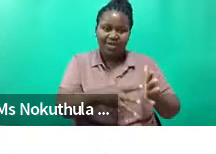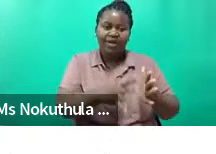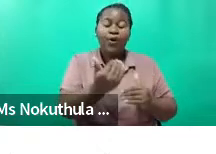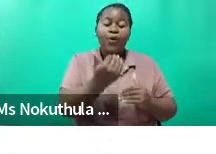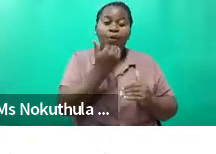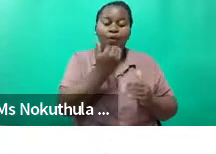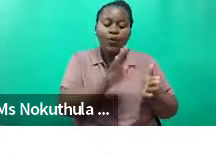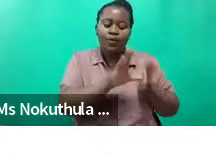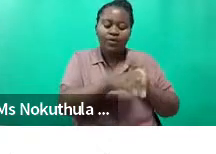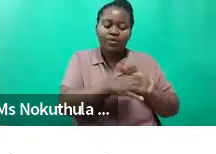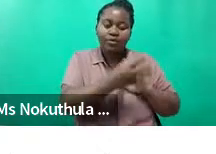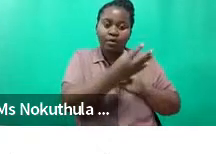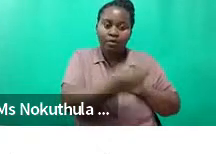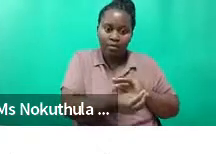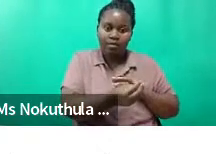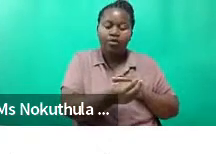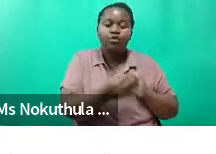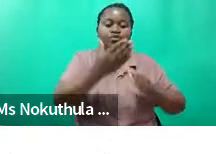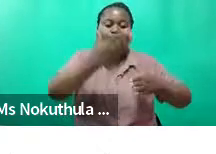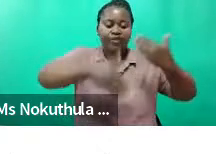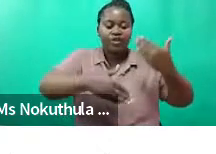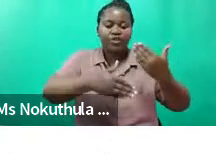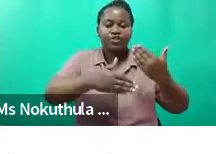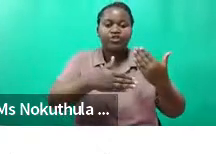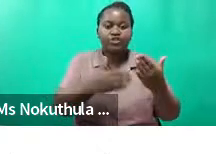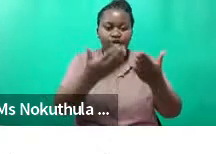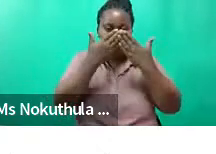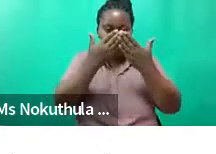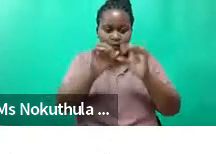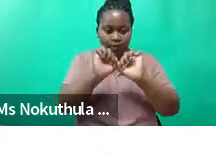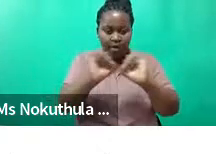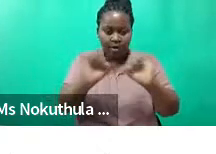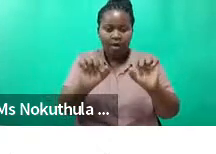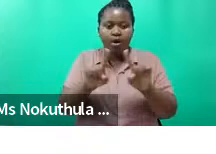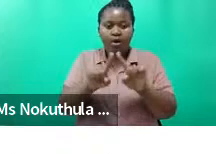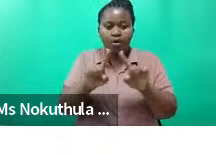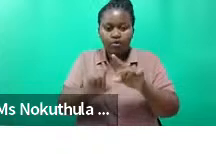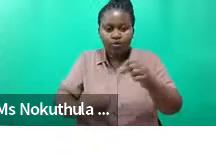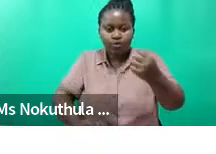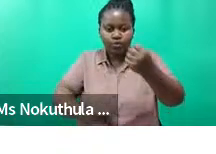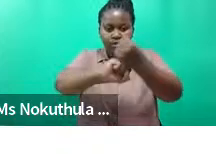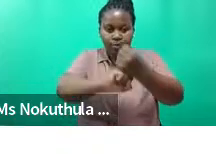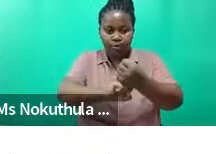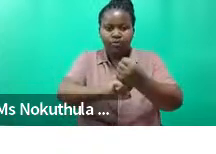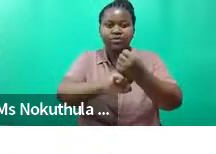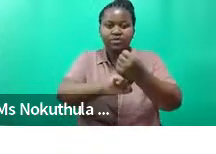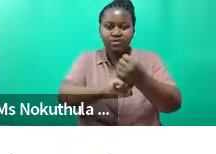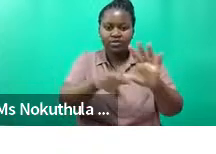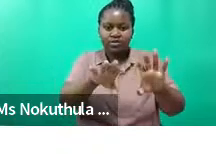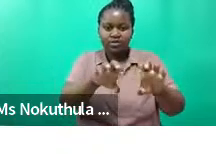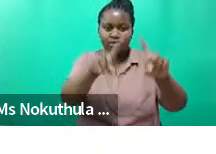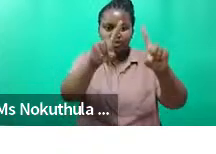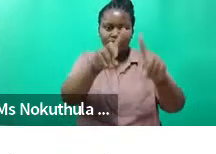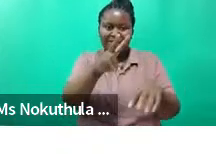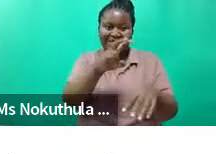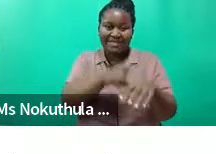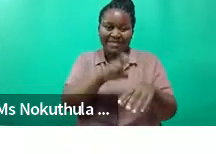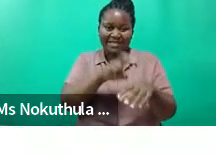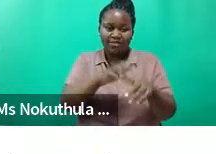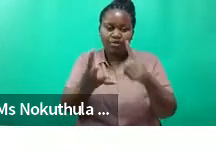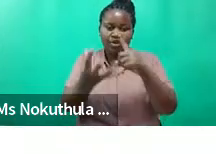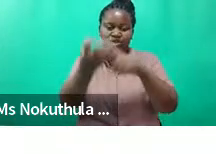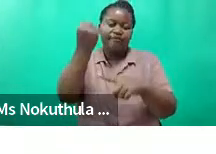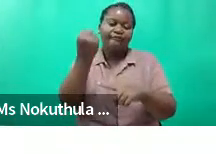to complete their studies, and supported education could be the support that is needed to reach the goal. And